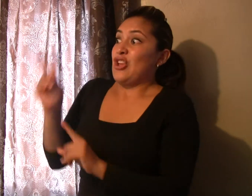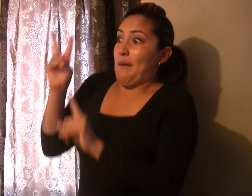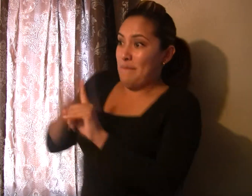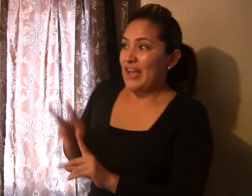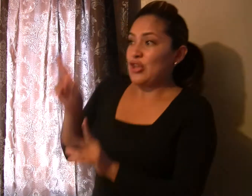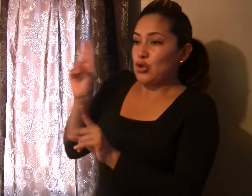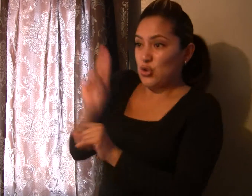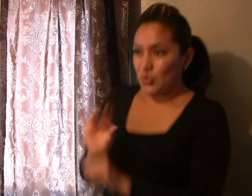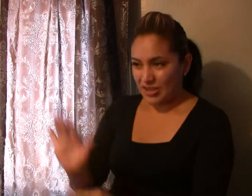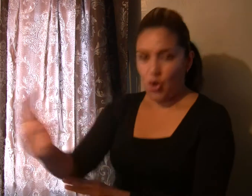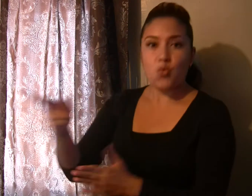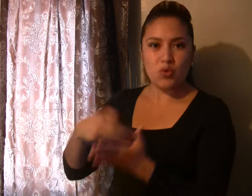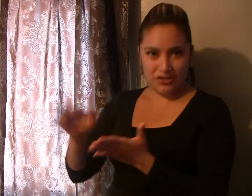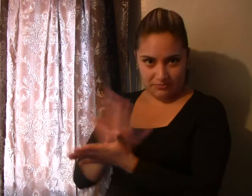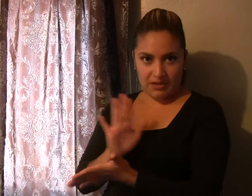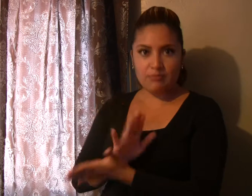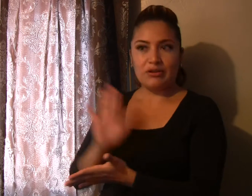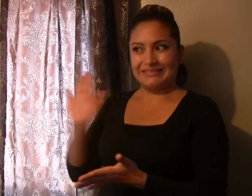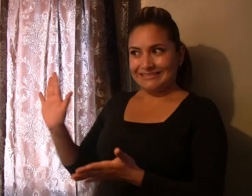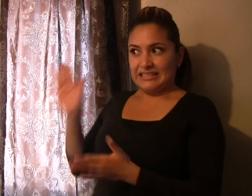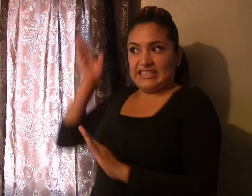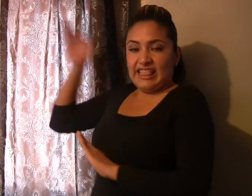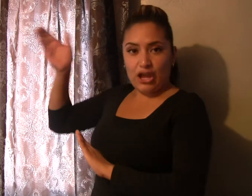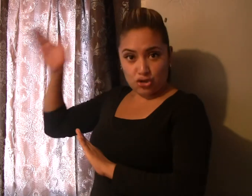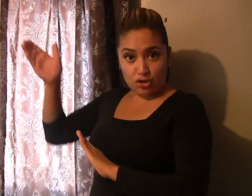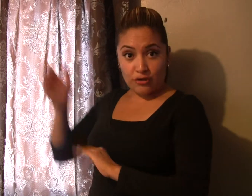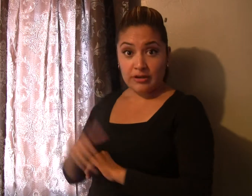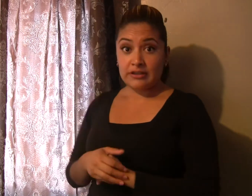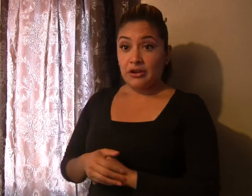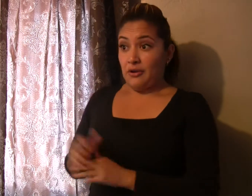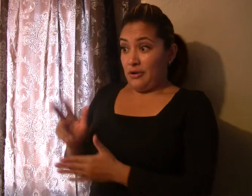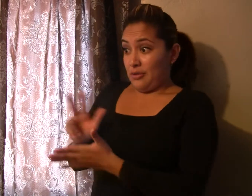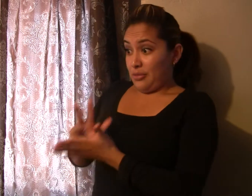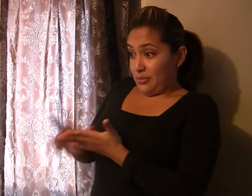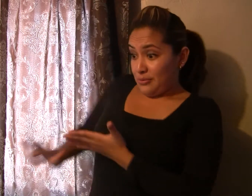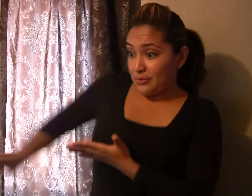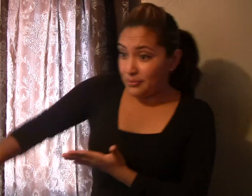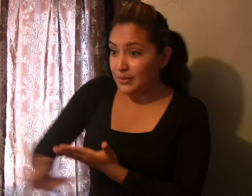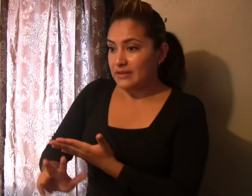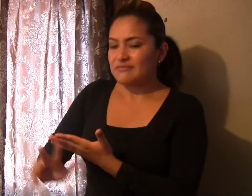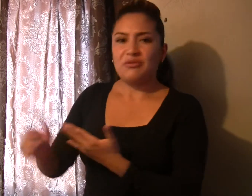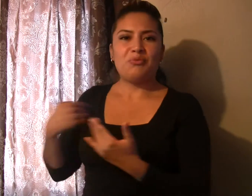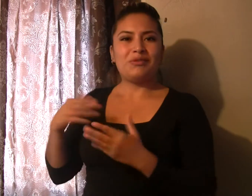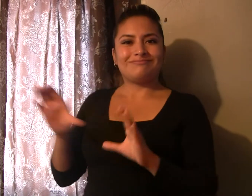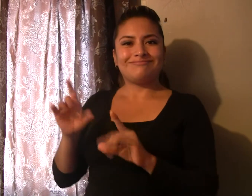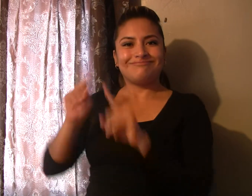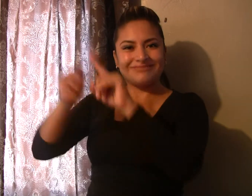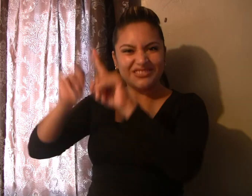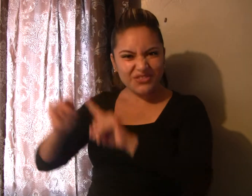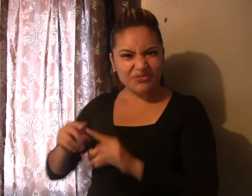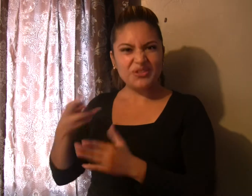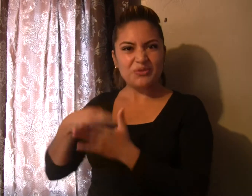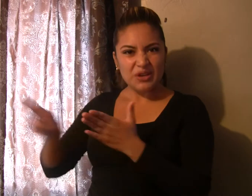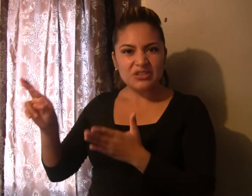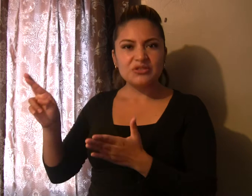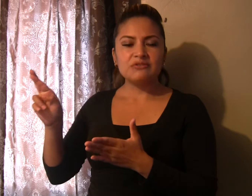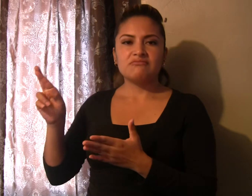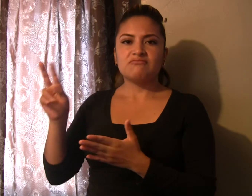So in that 3-week period after his lecture, we did all kinds of different research, reading and writing assignments, which